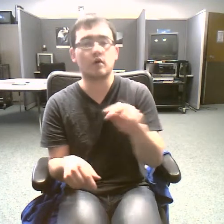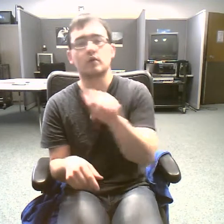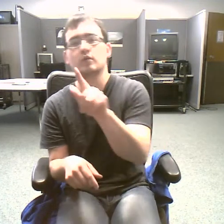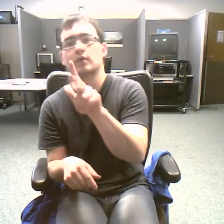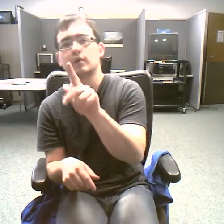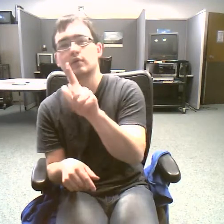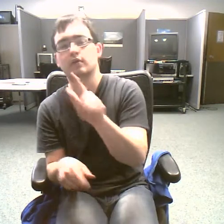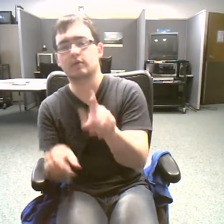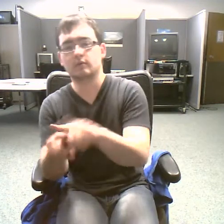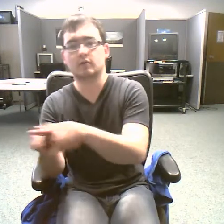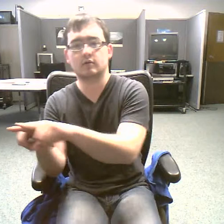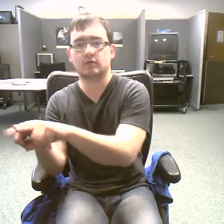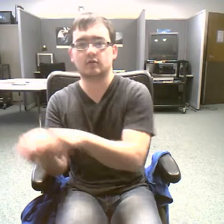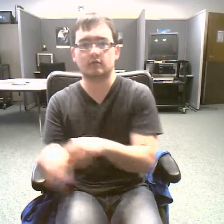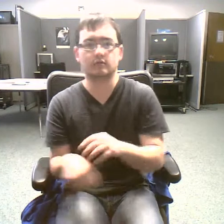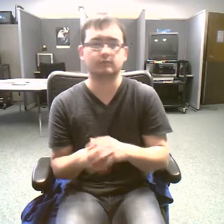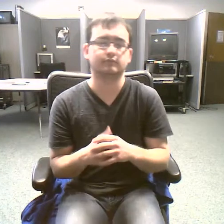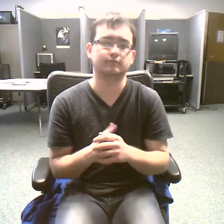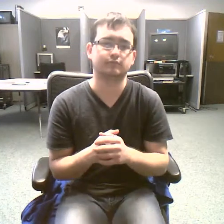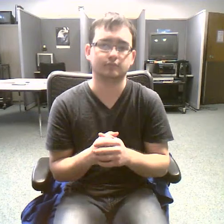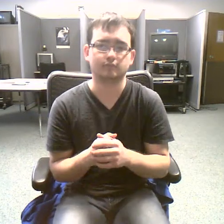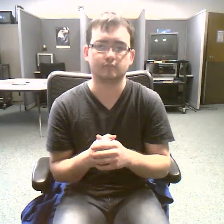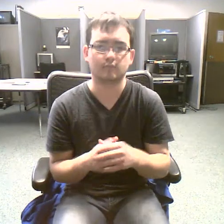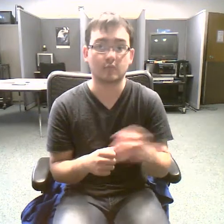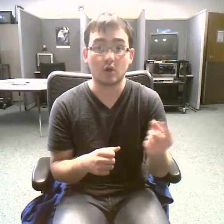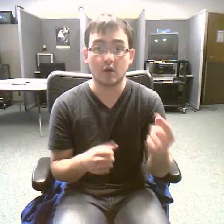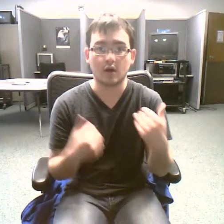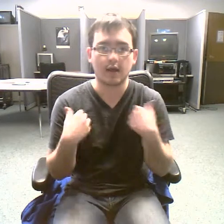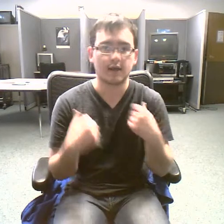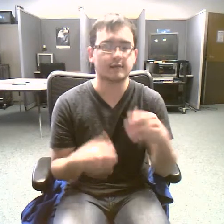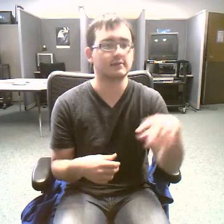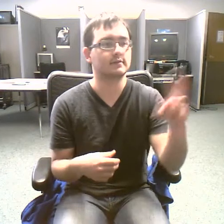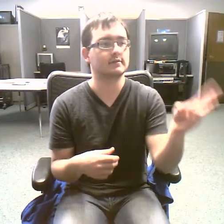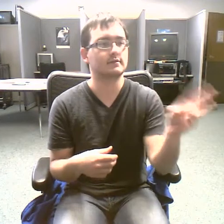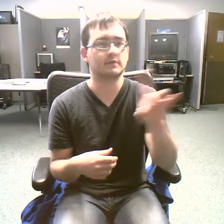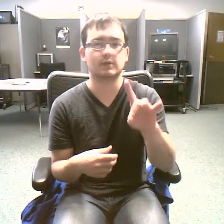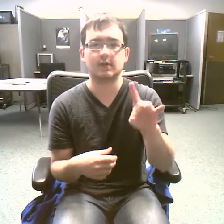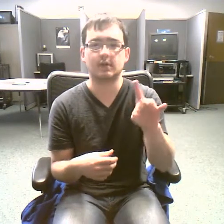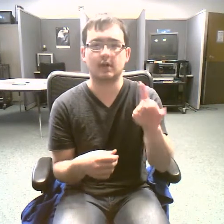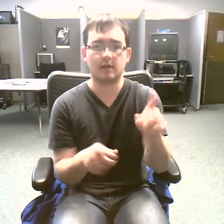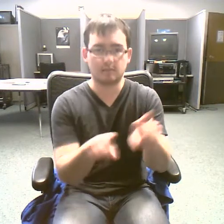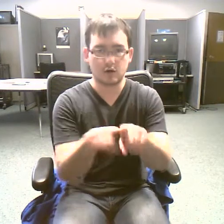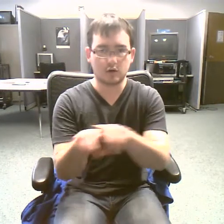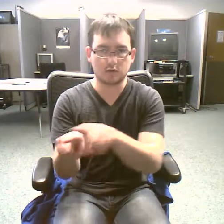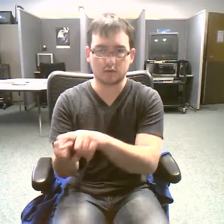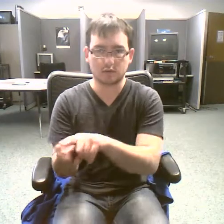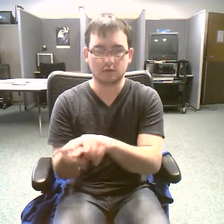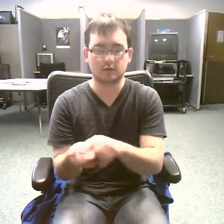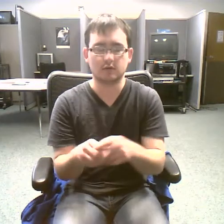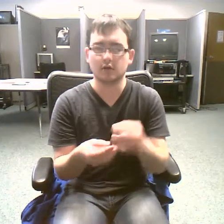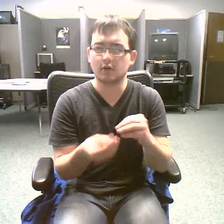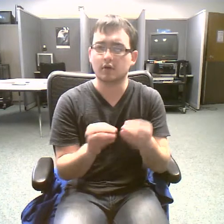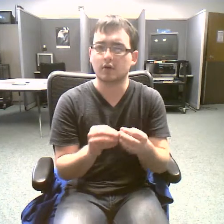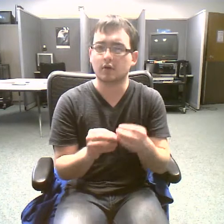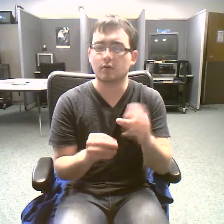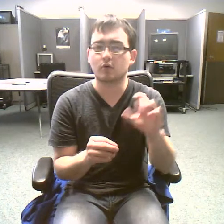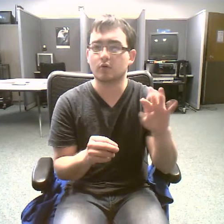pairs. A dog has 78. The number of chromosomes is not related to the intelligence or